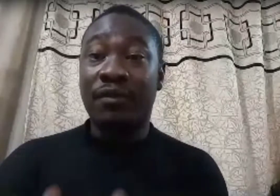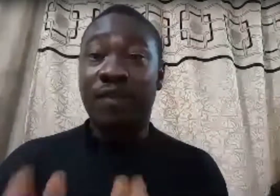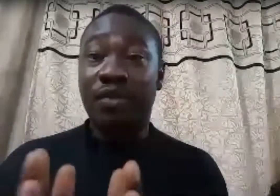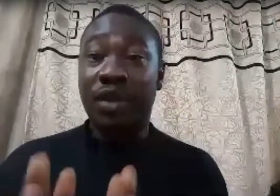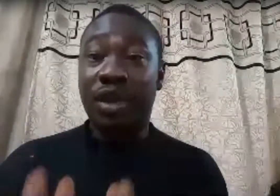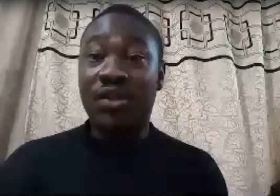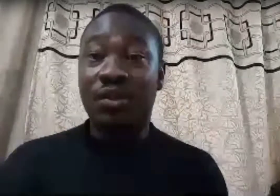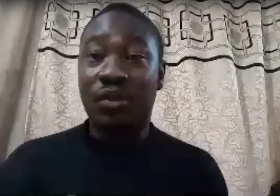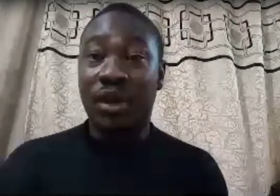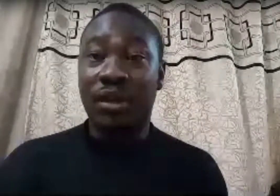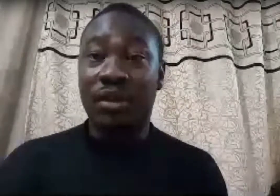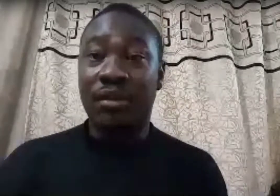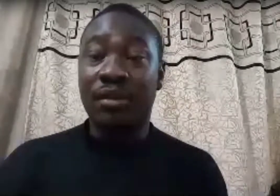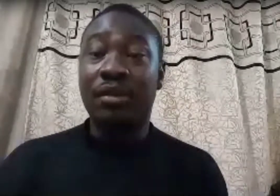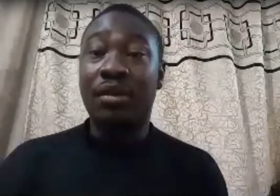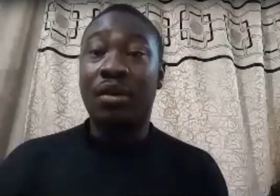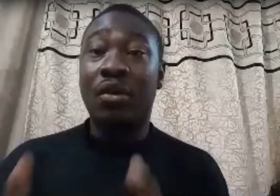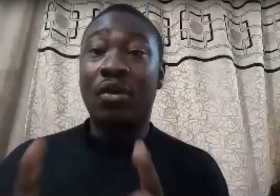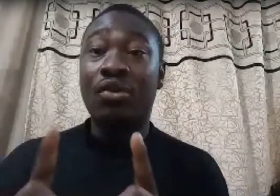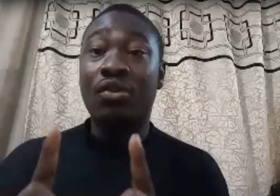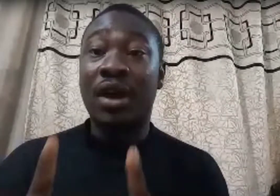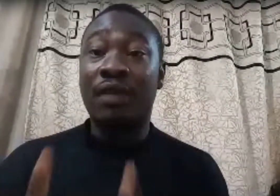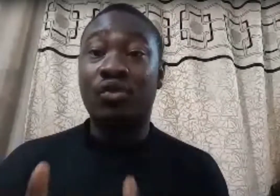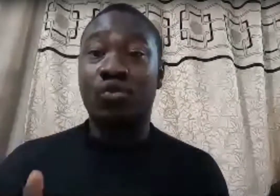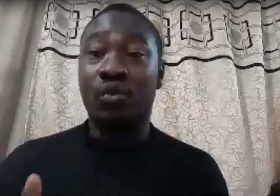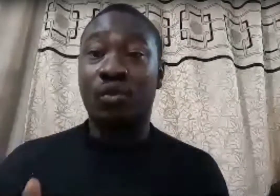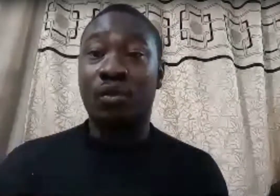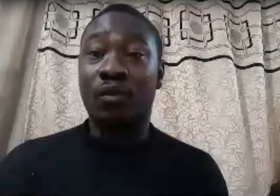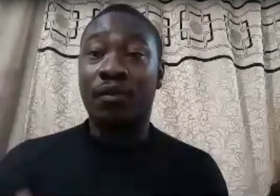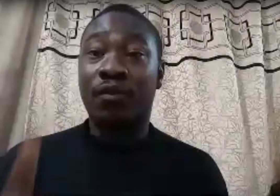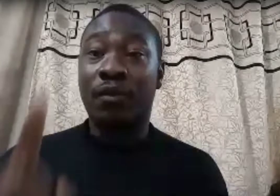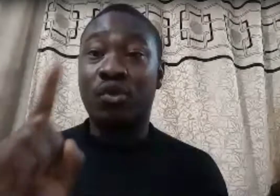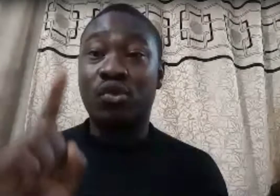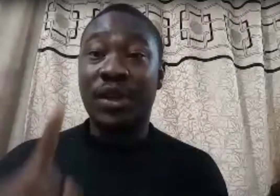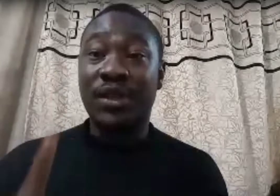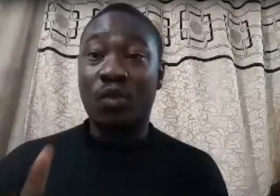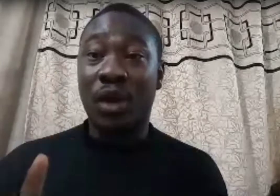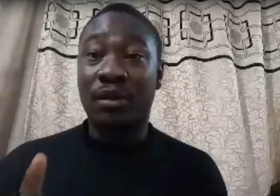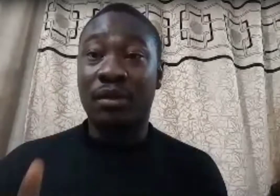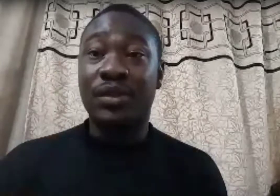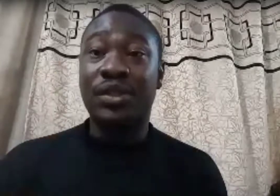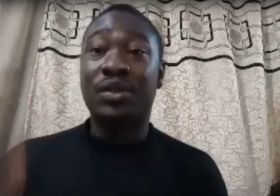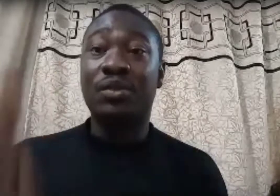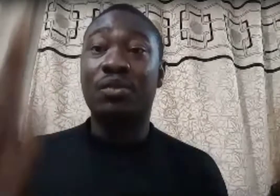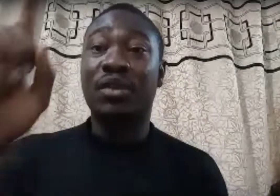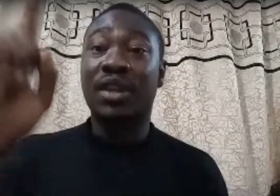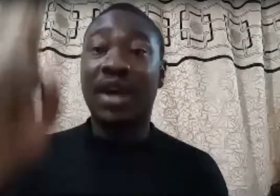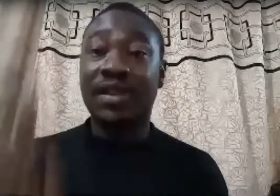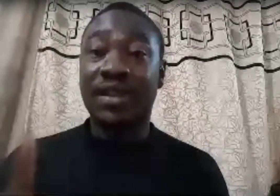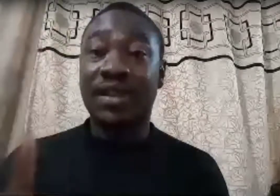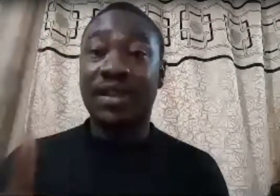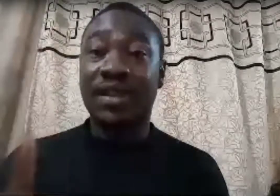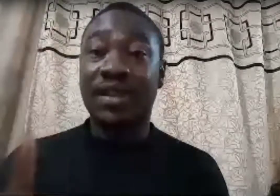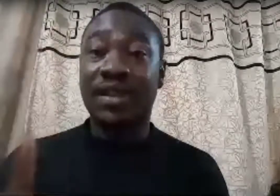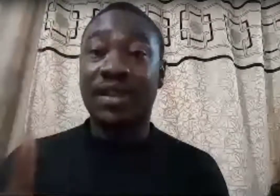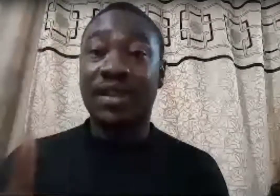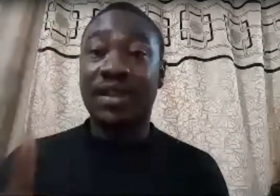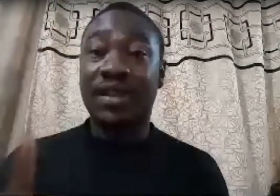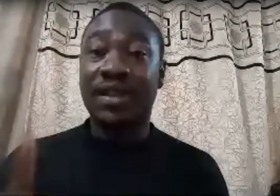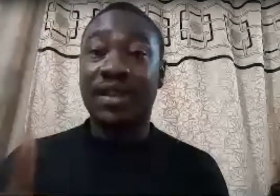you have to do from 21 to 99 is combination of what you have learned from